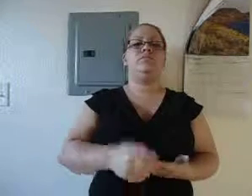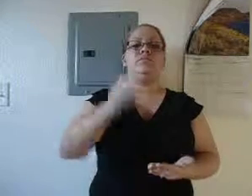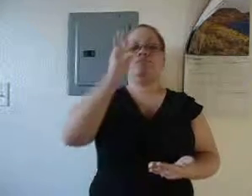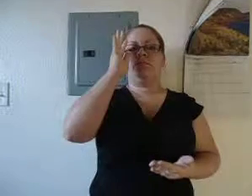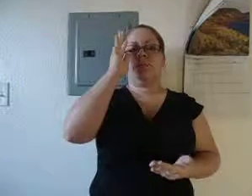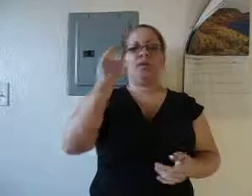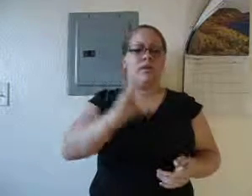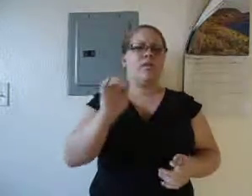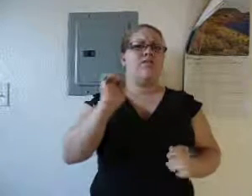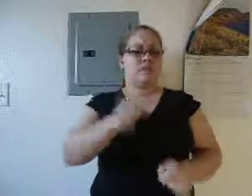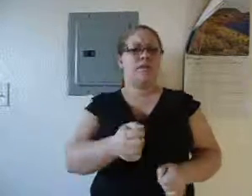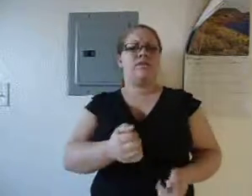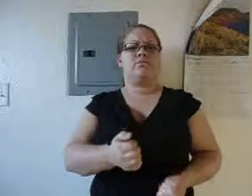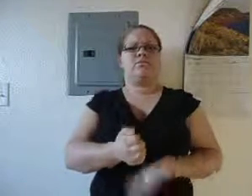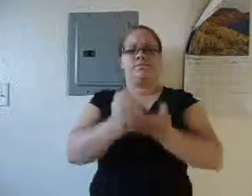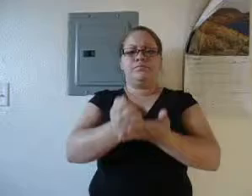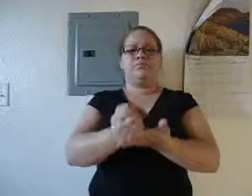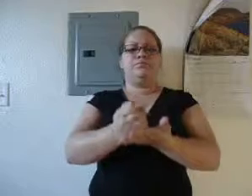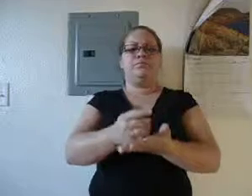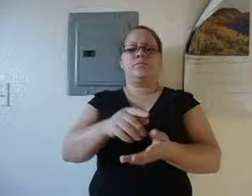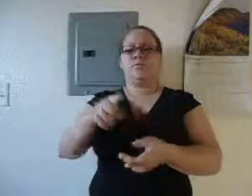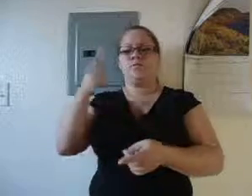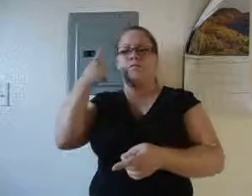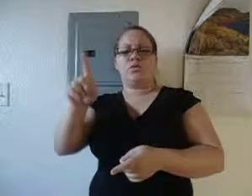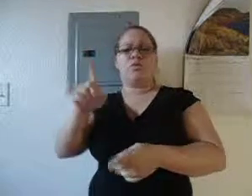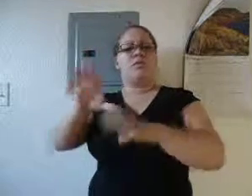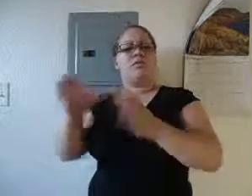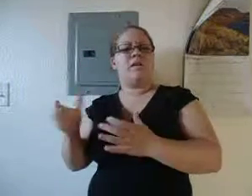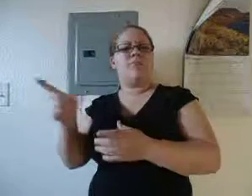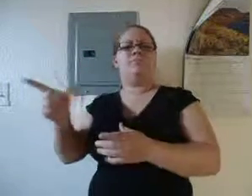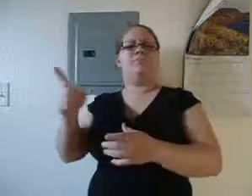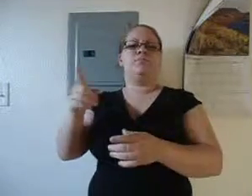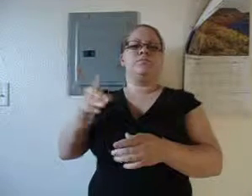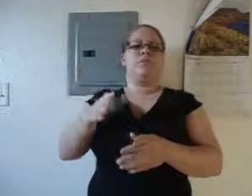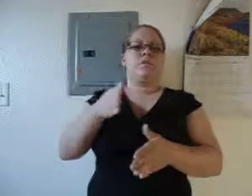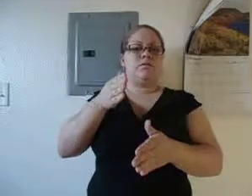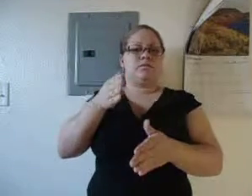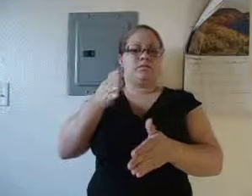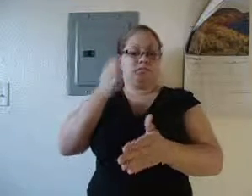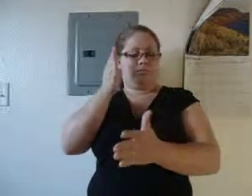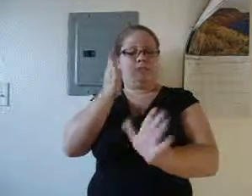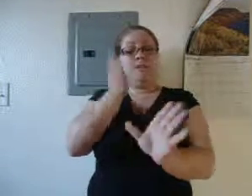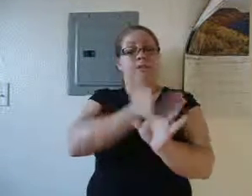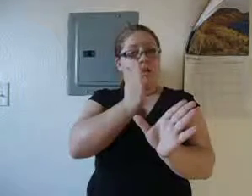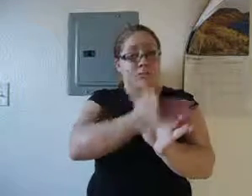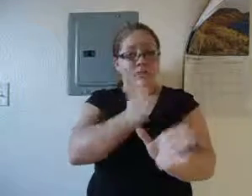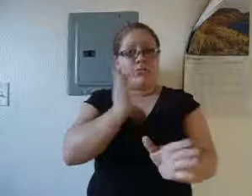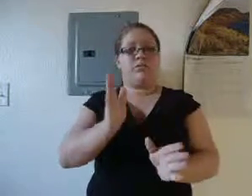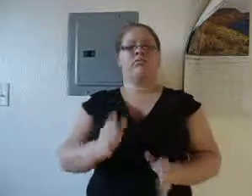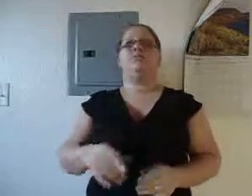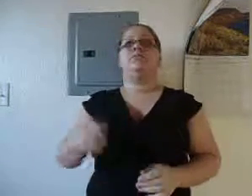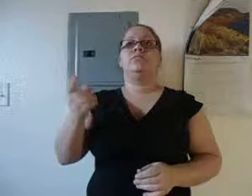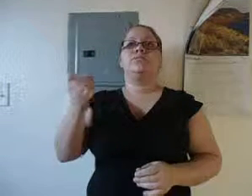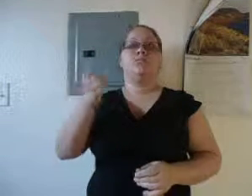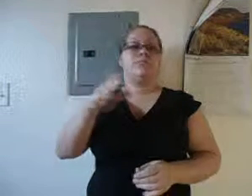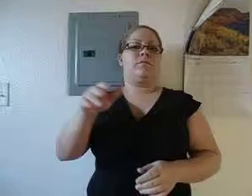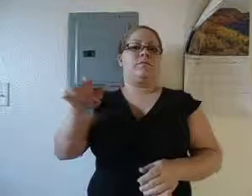psychology, sociology, biology, physics, any of the courses on the college level, and you could even try this with high